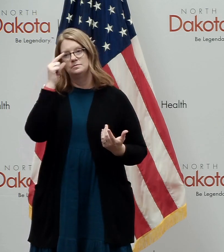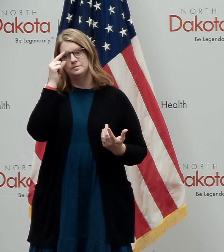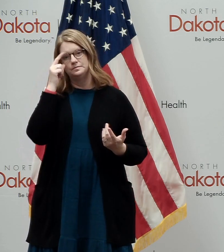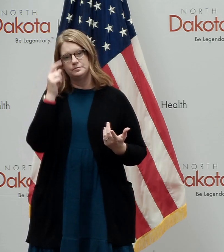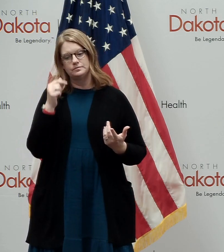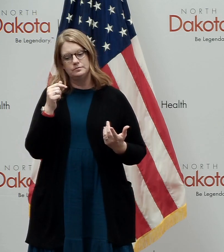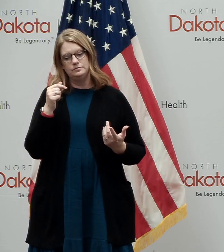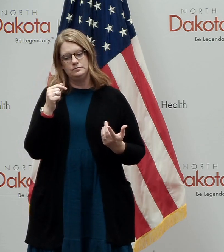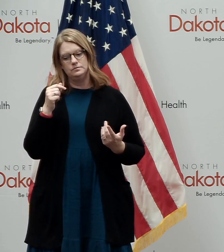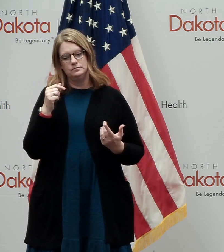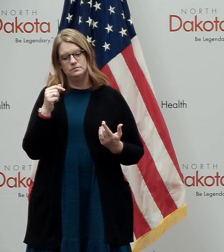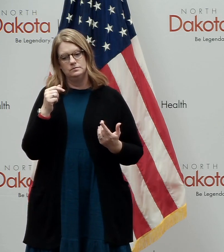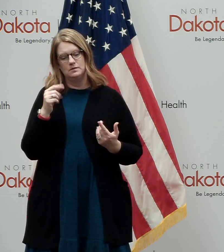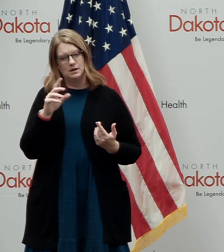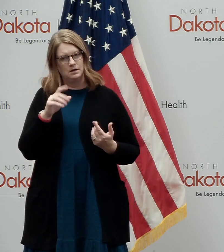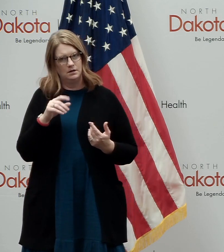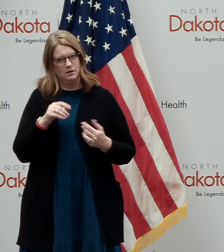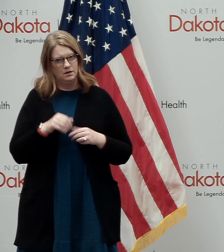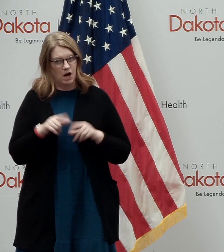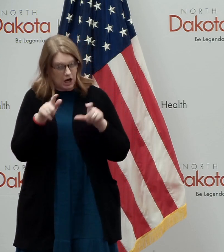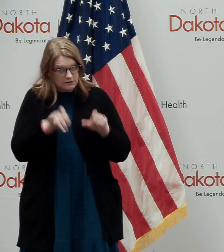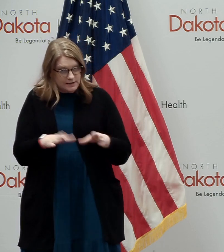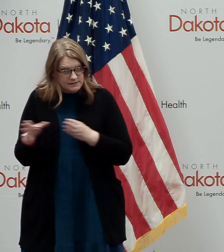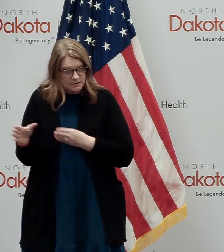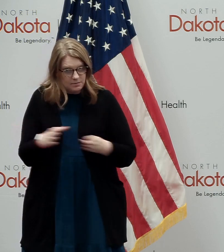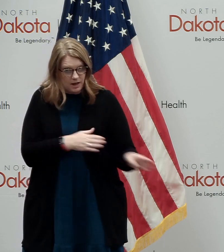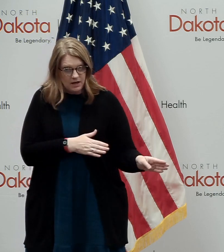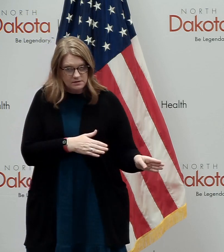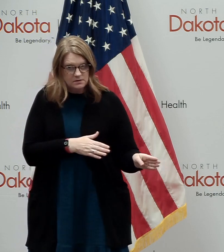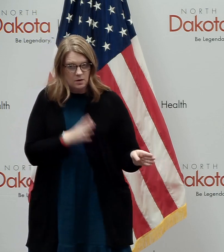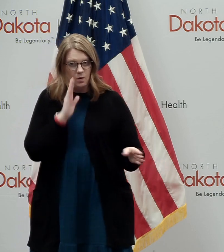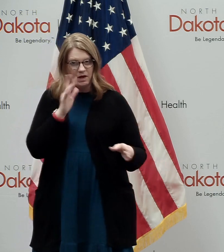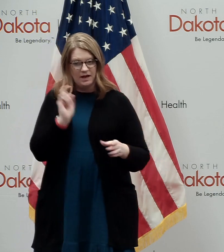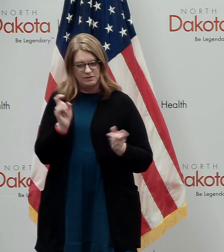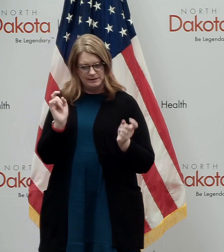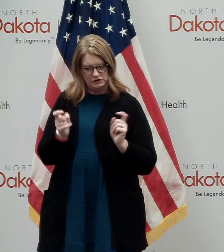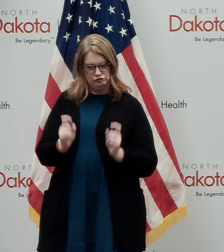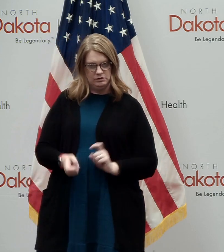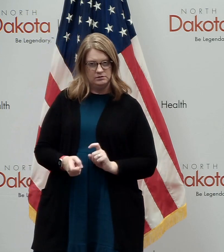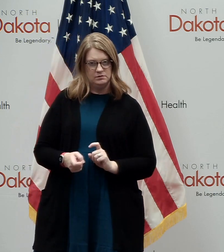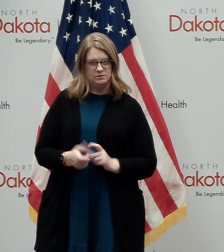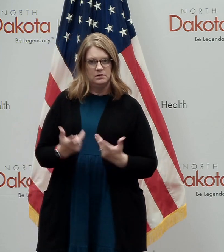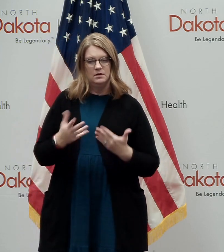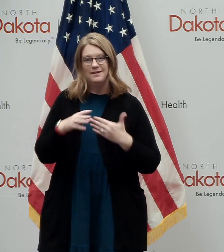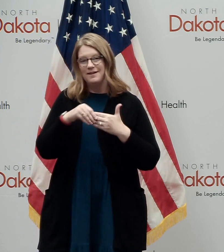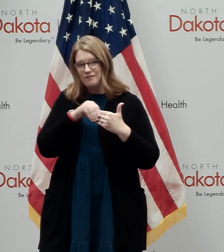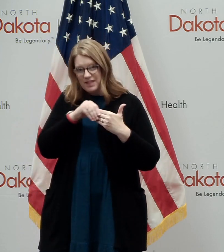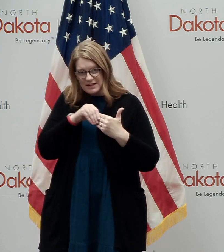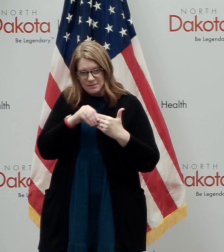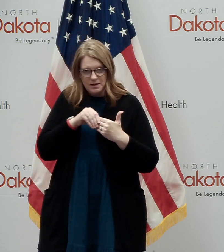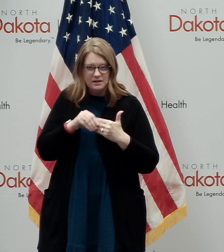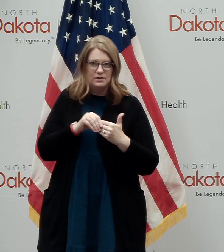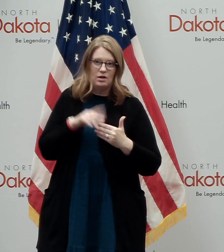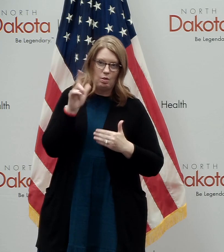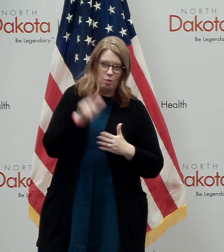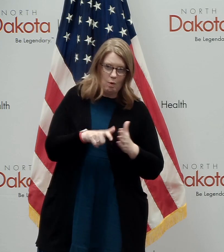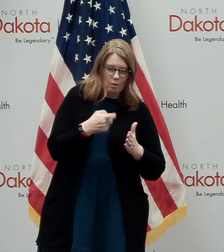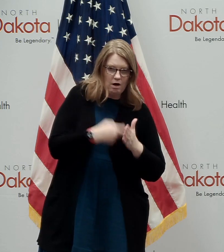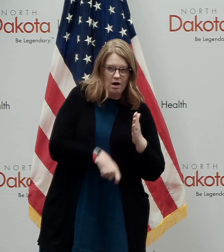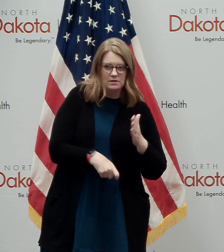and change and adopt our testing strategies because the flexibility to have a low-cost,